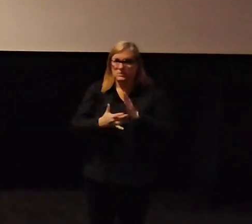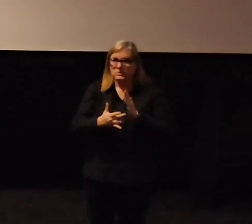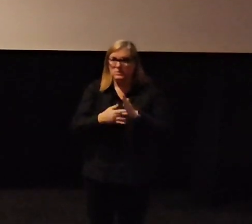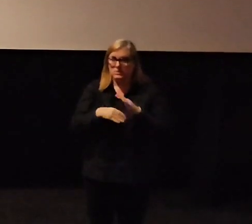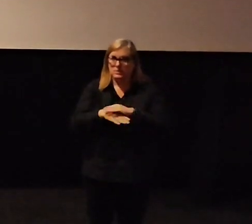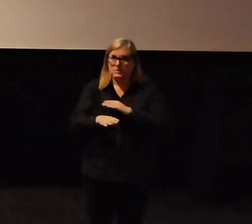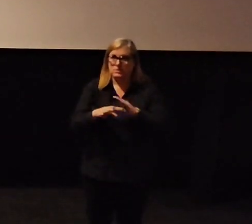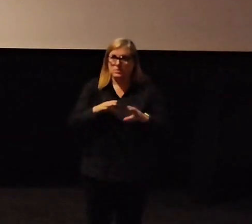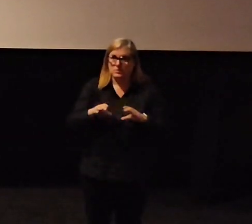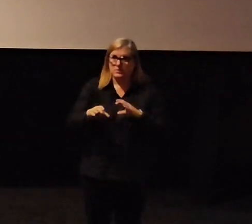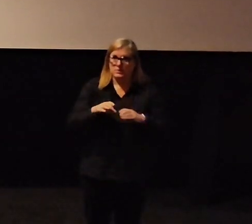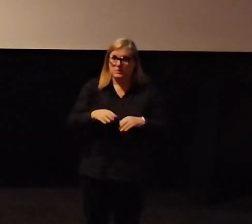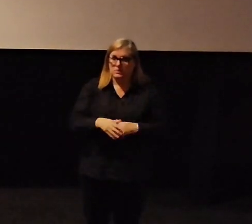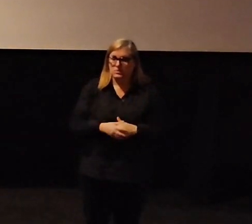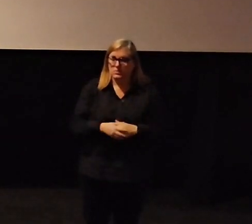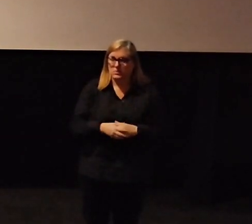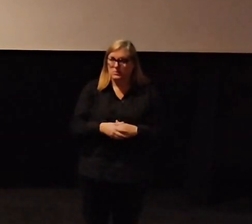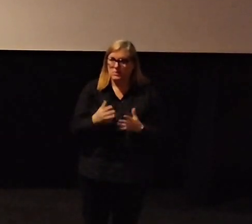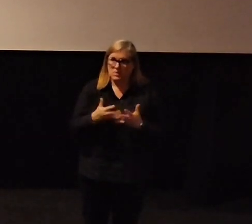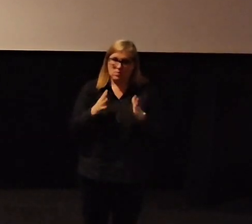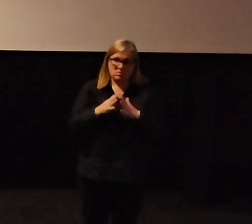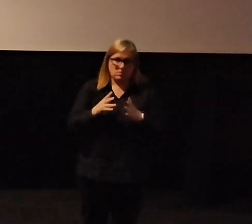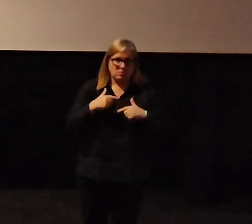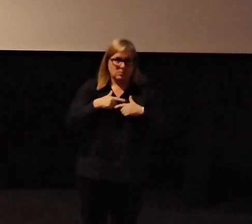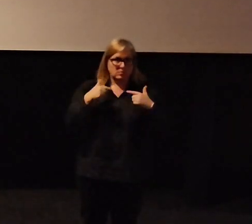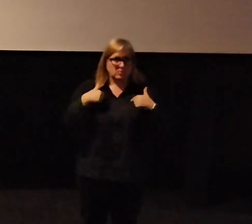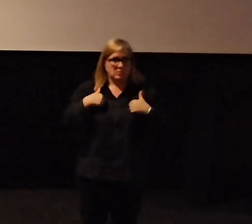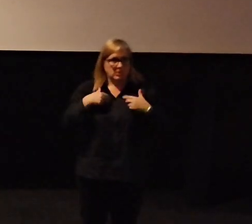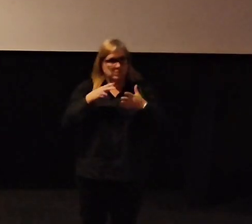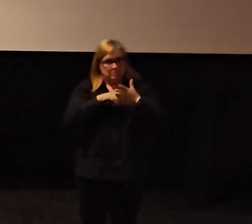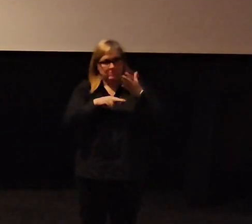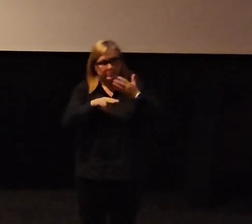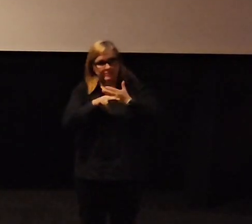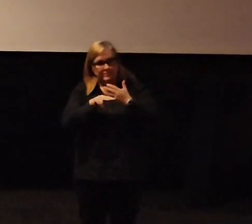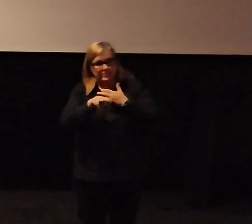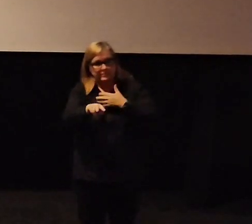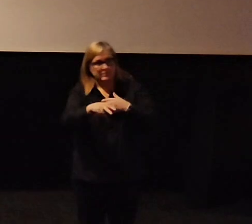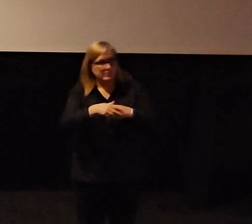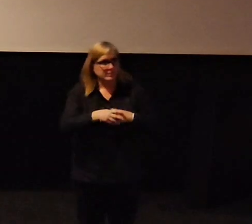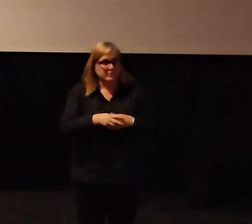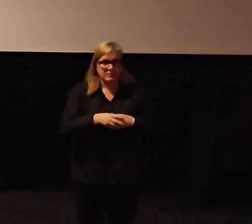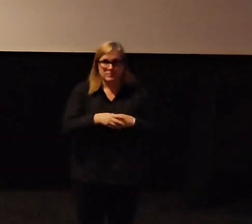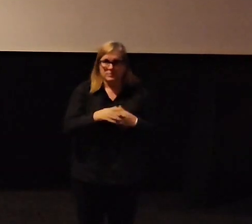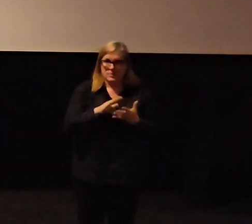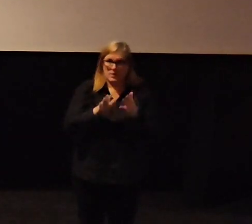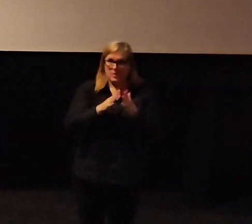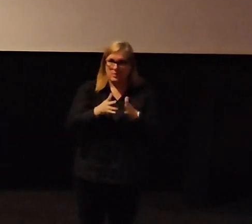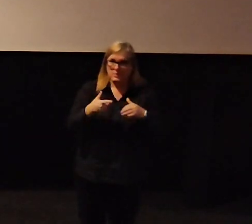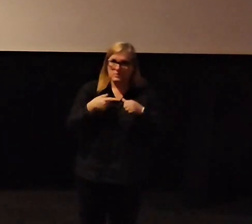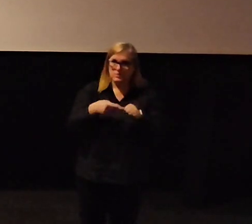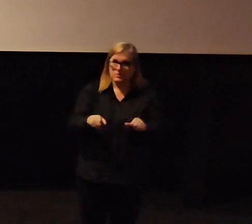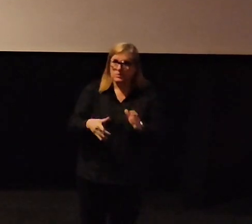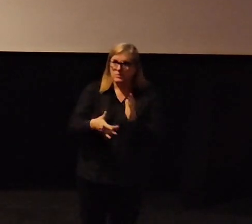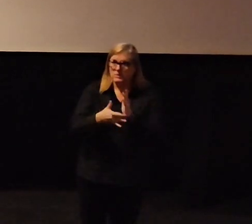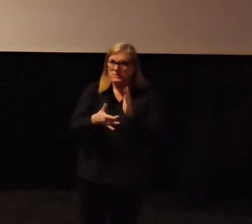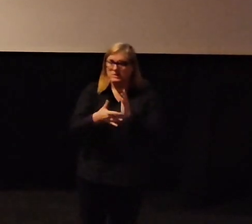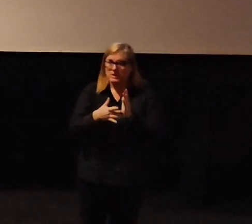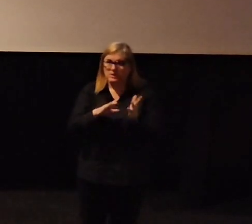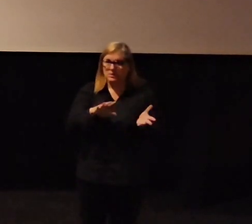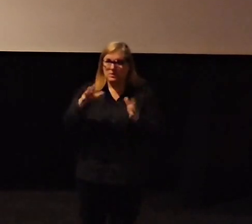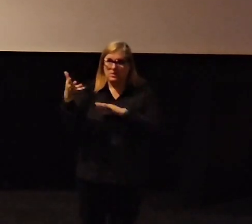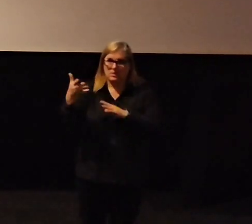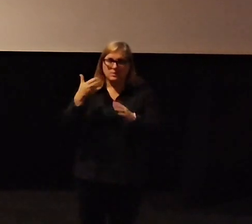conversation about how do we proactively anticipate and respond to tech disrupted